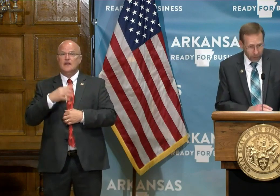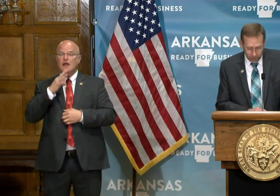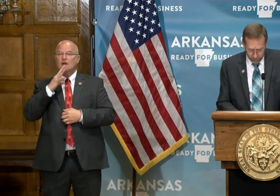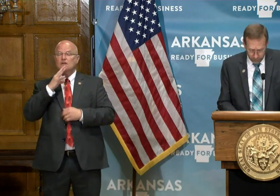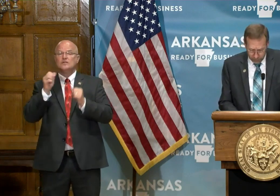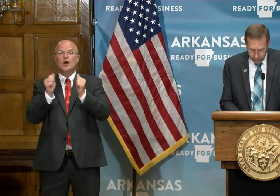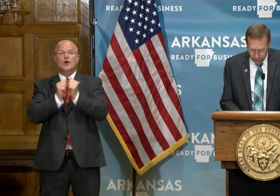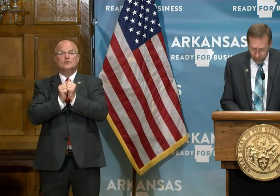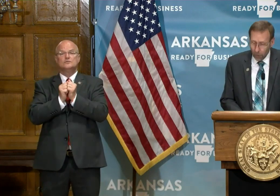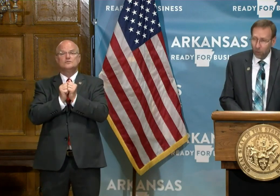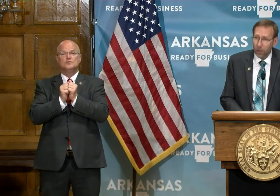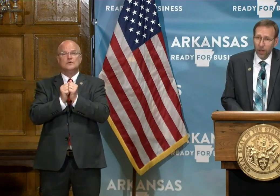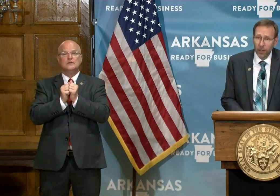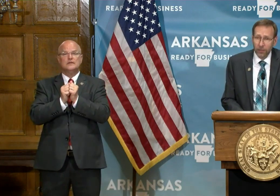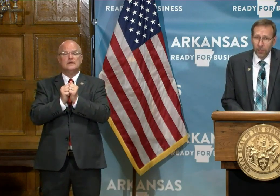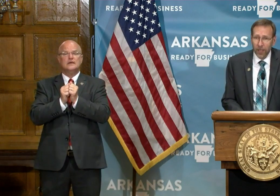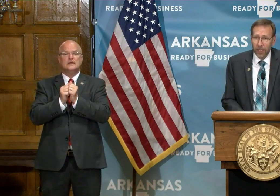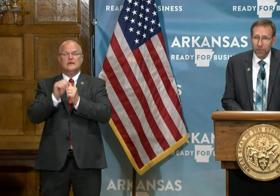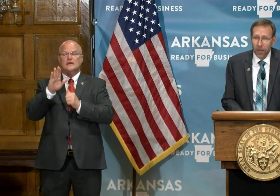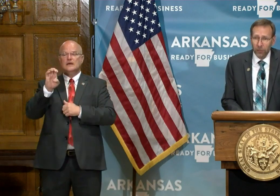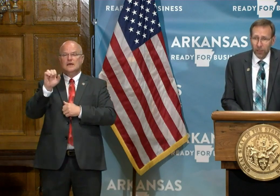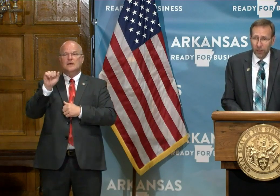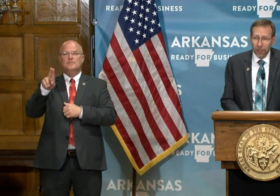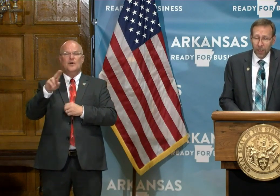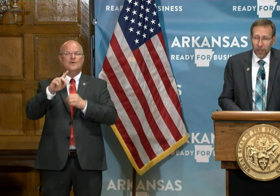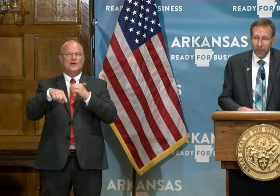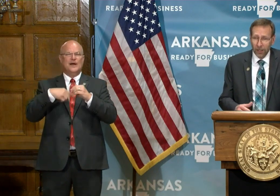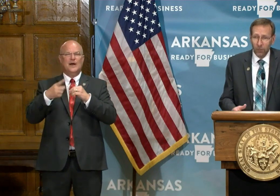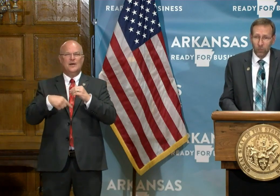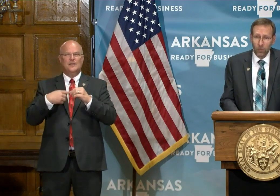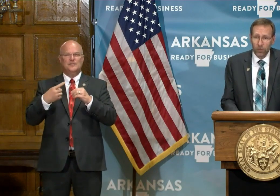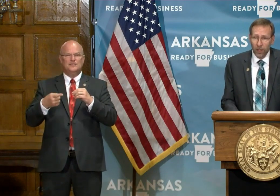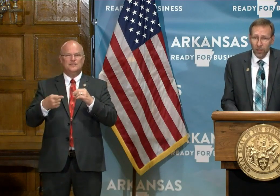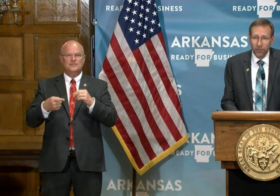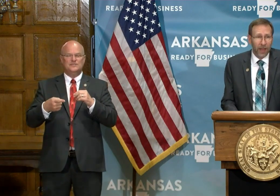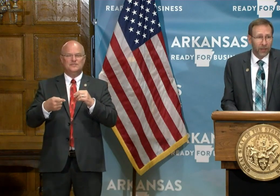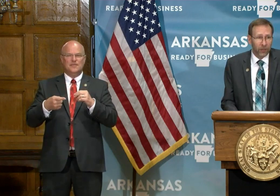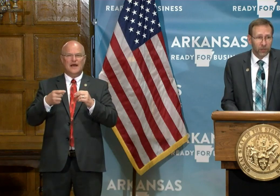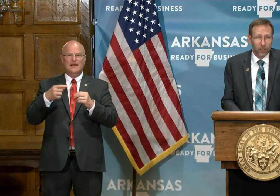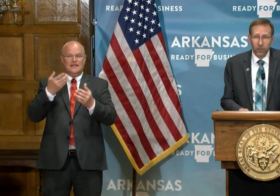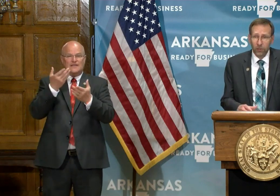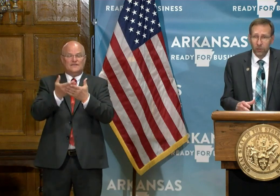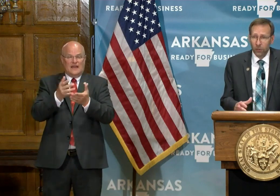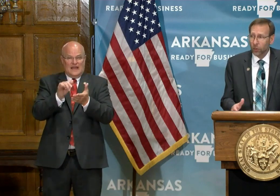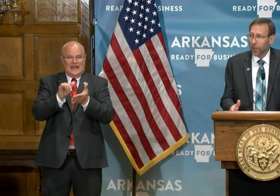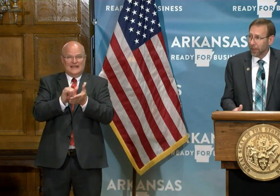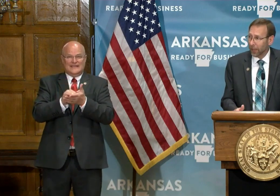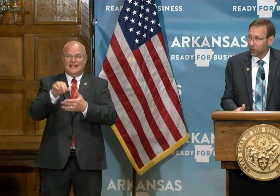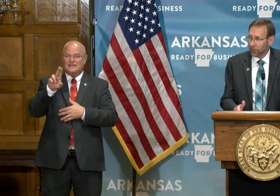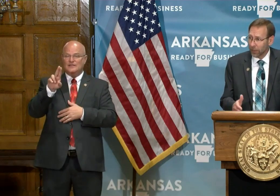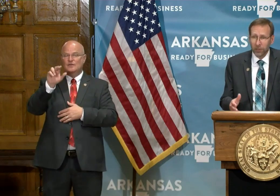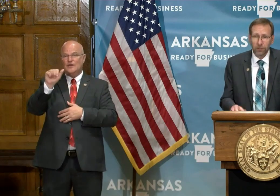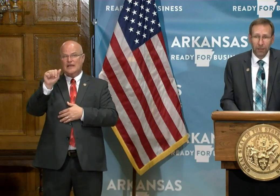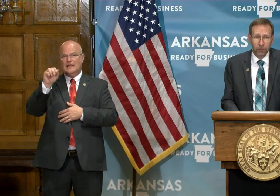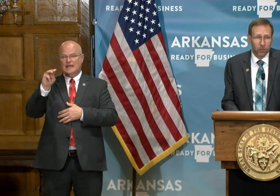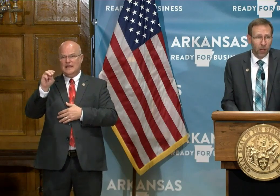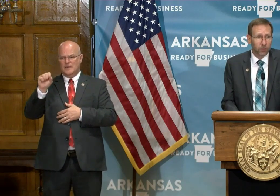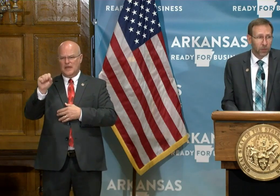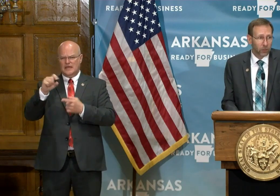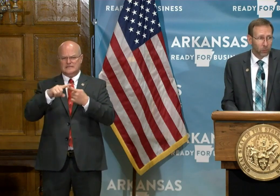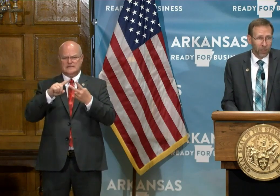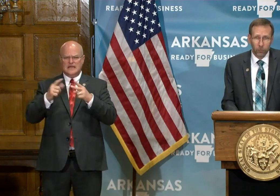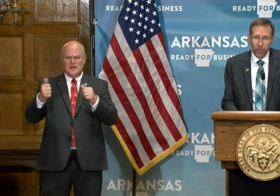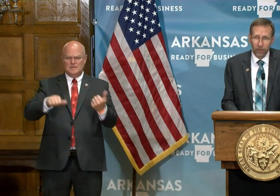to Bo today about the fact that UAMS and I believe